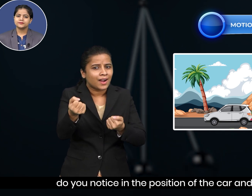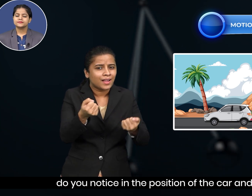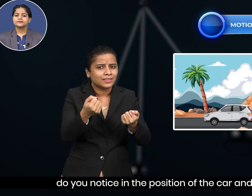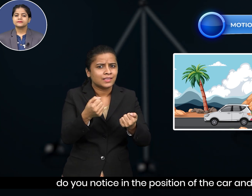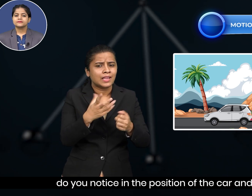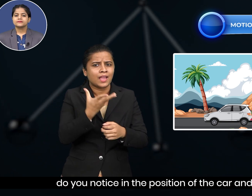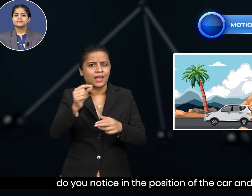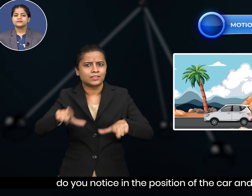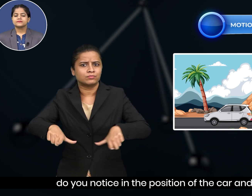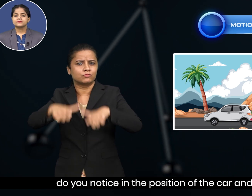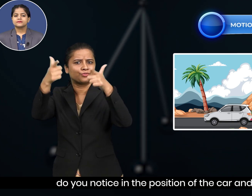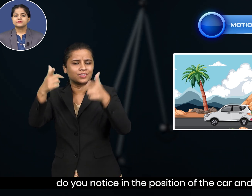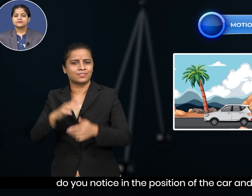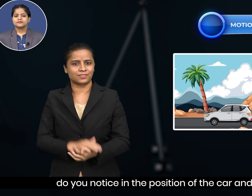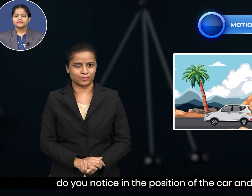tree?